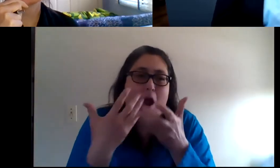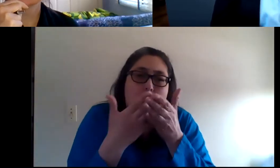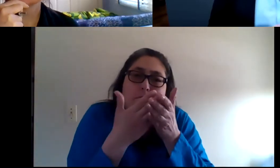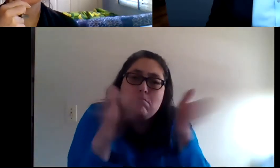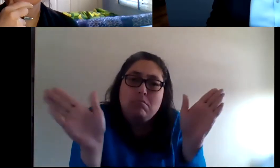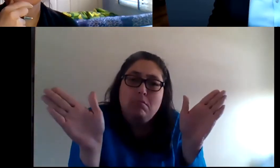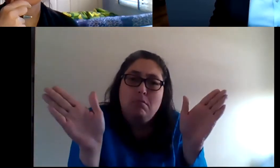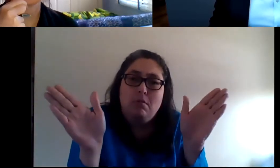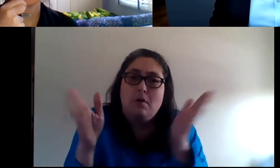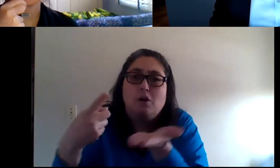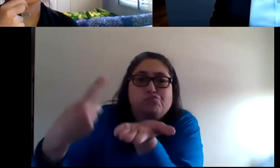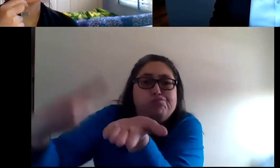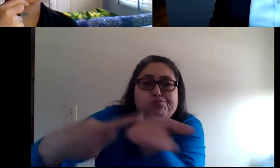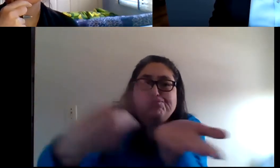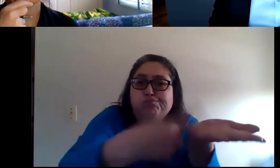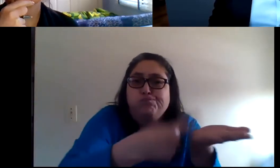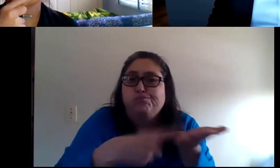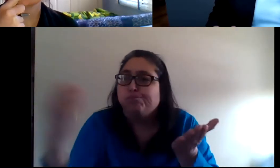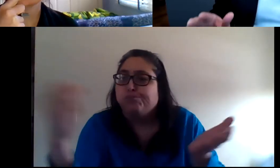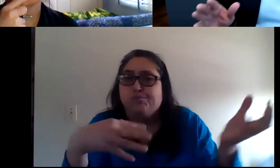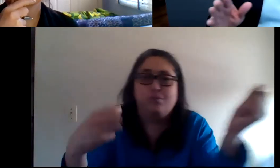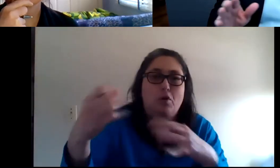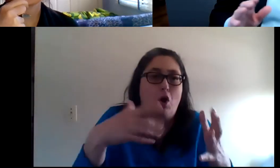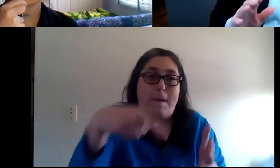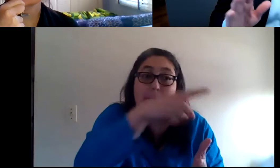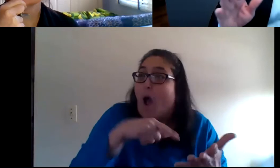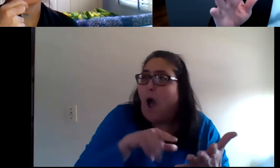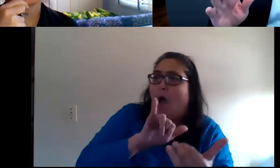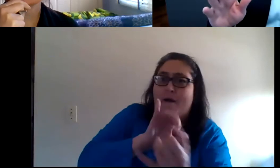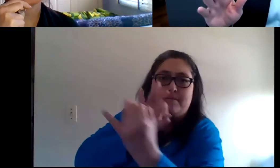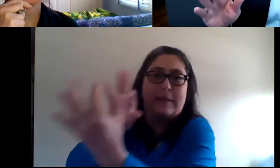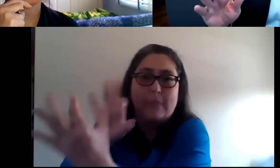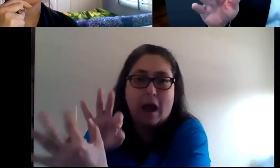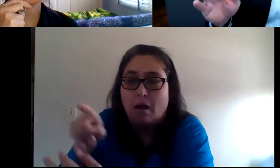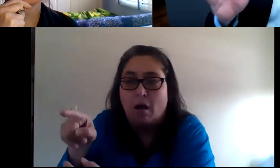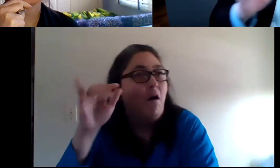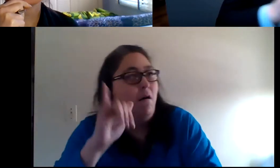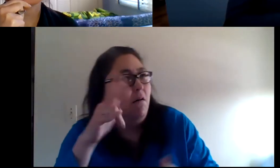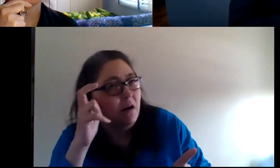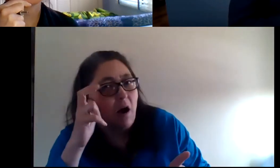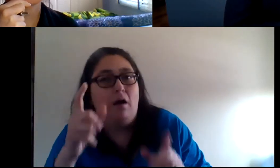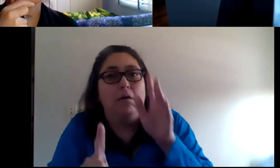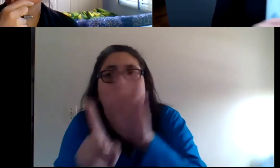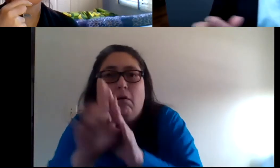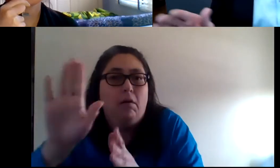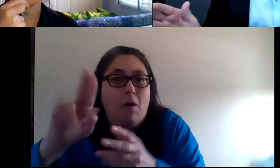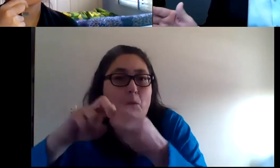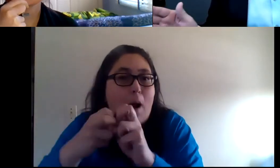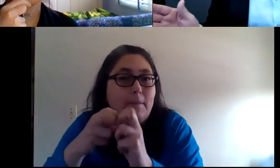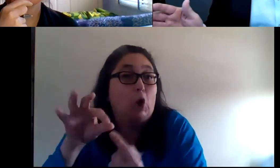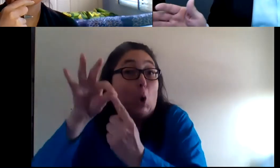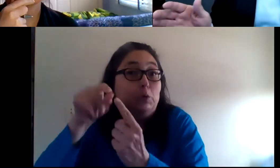may not apply to everybody else's experience. So just to have an open discussion across the pendulum where, there are different backgrounds,